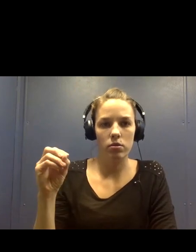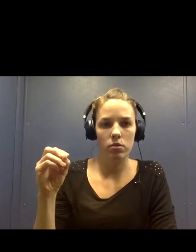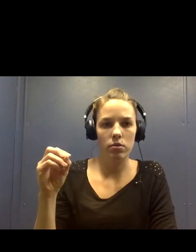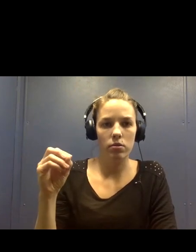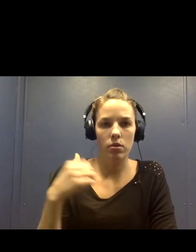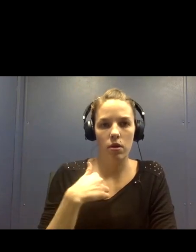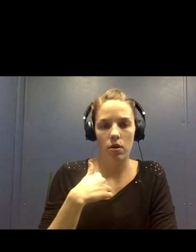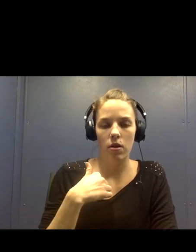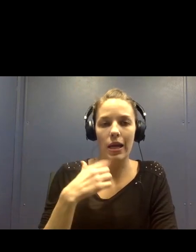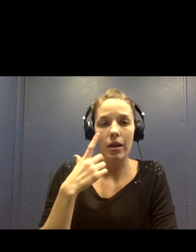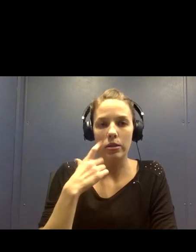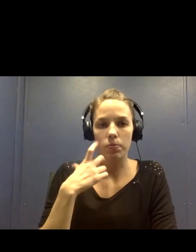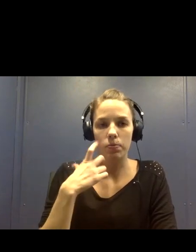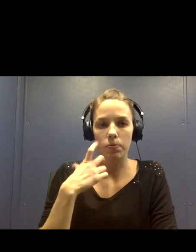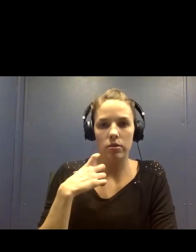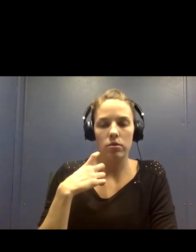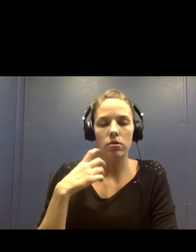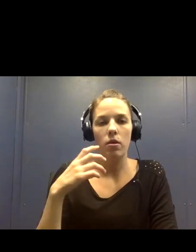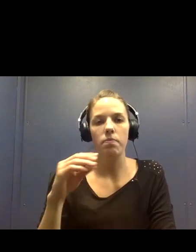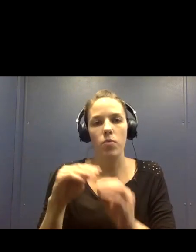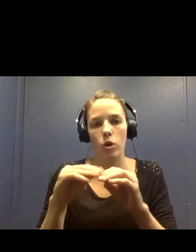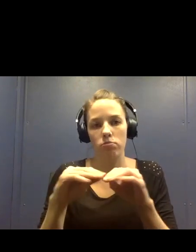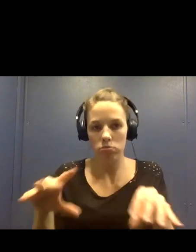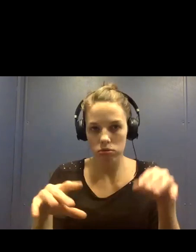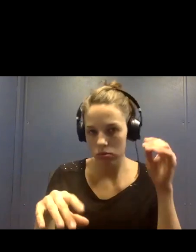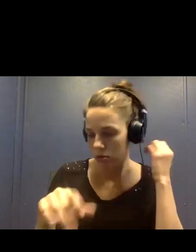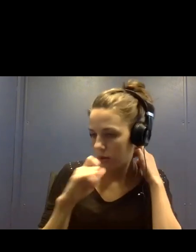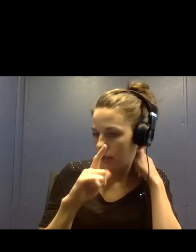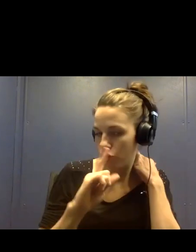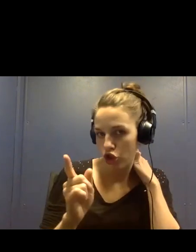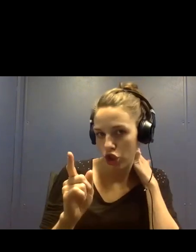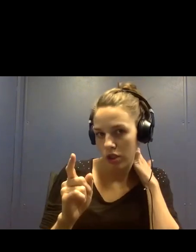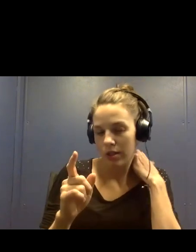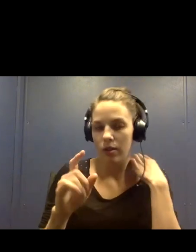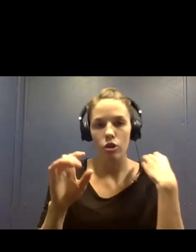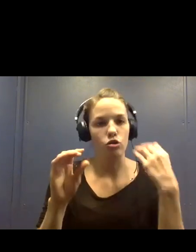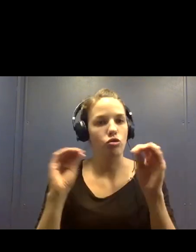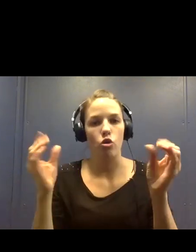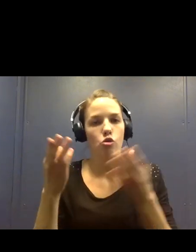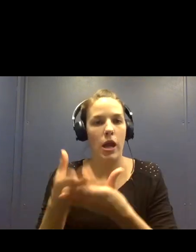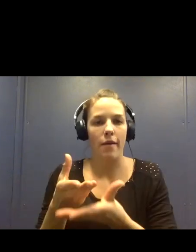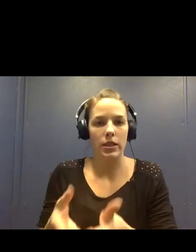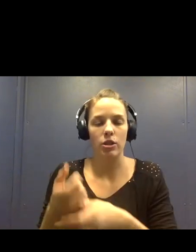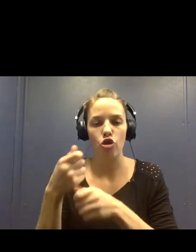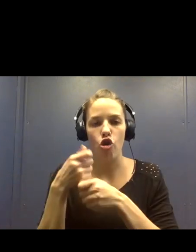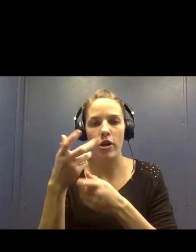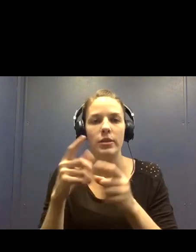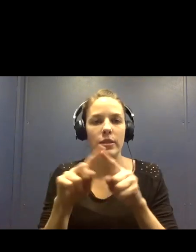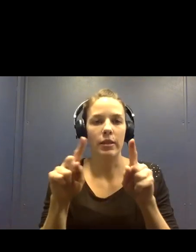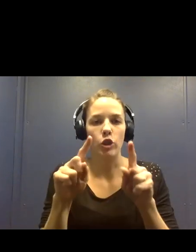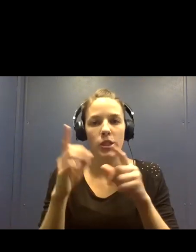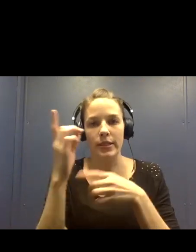I suspect it is more transmissible. I'm not sure. There's absolutely no evidence that it causes a different